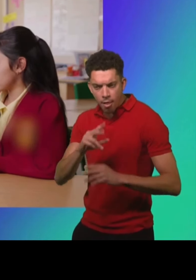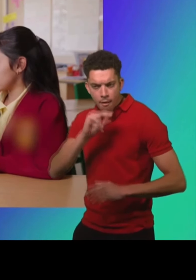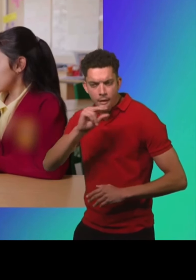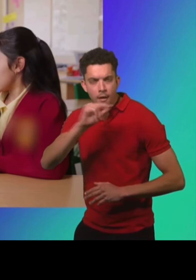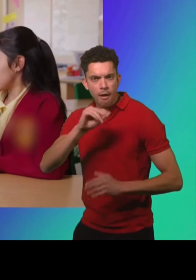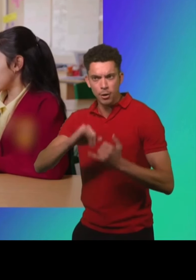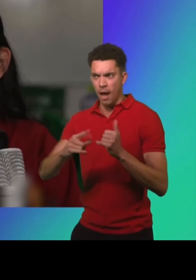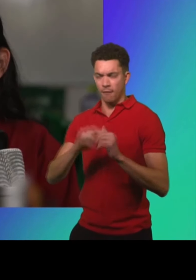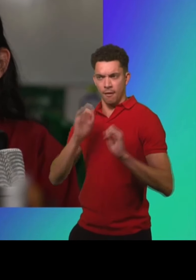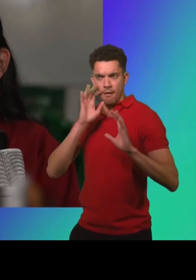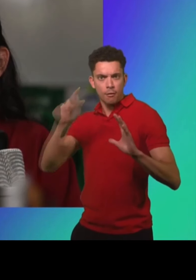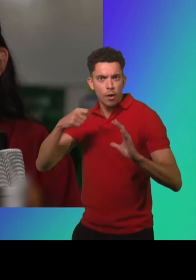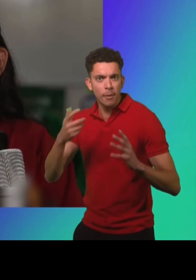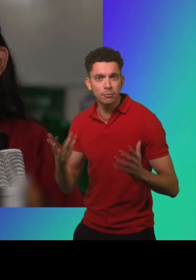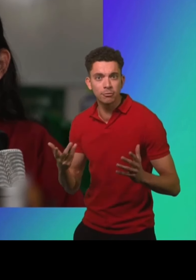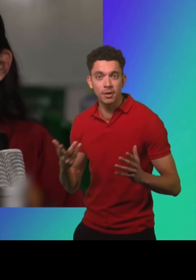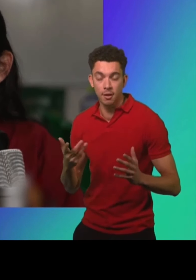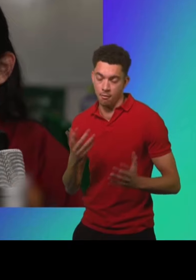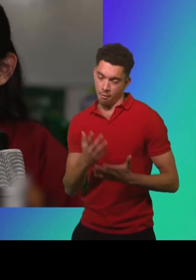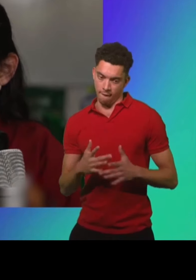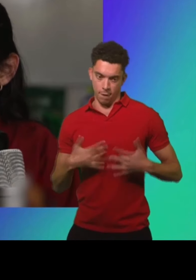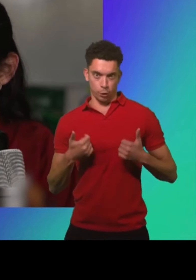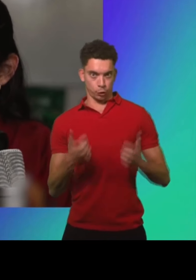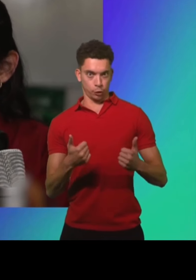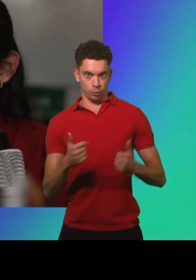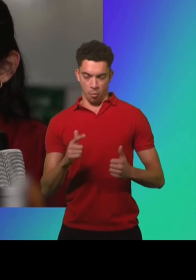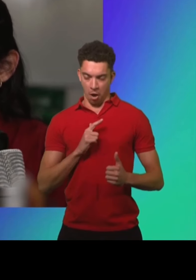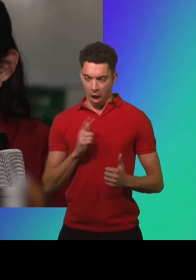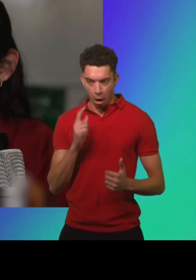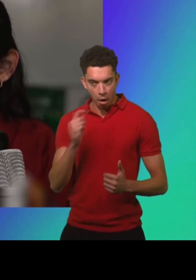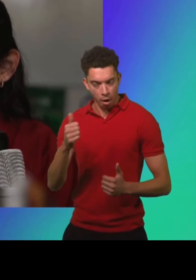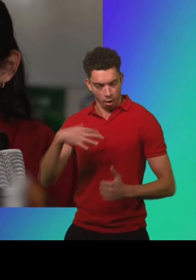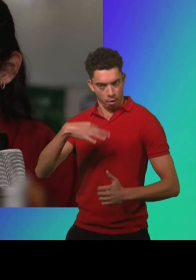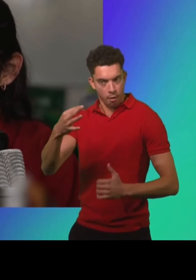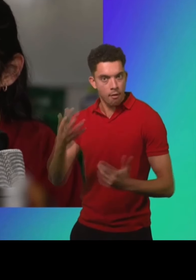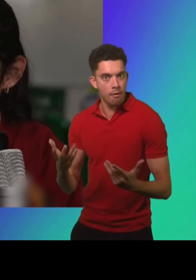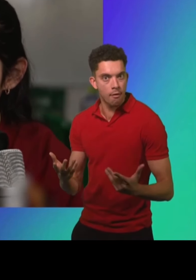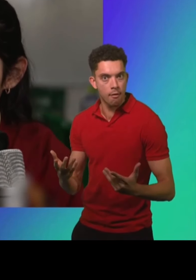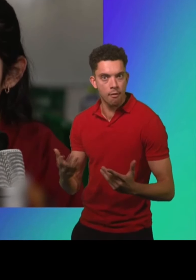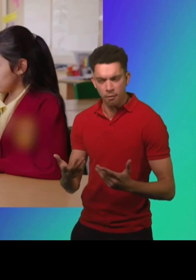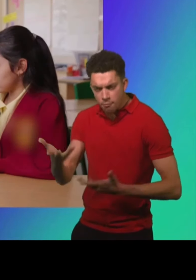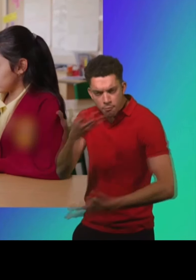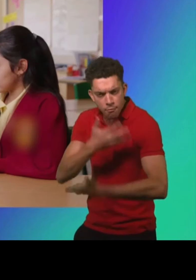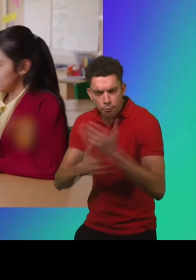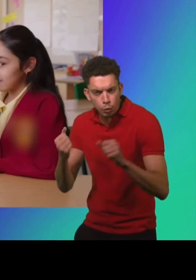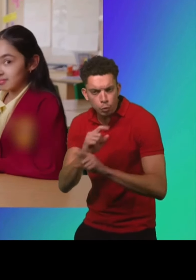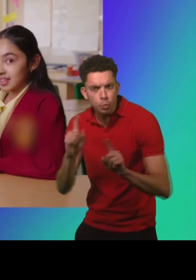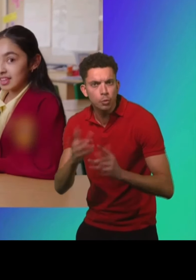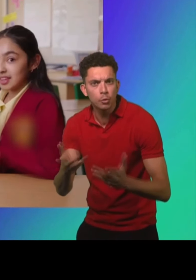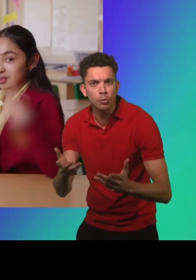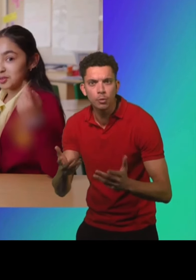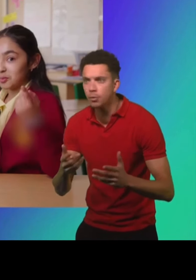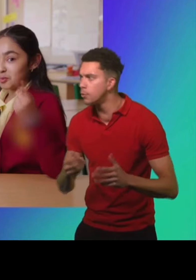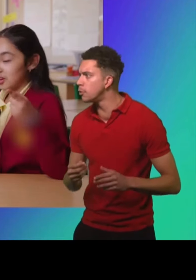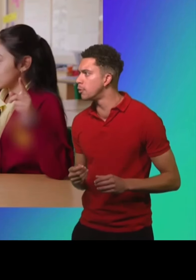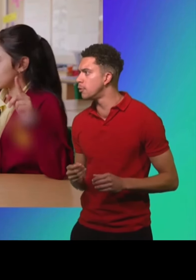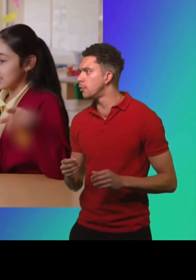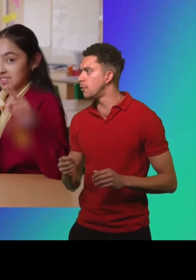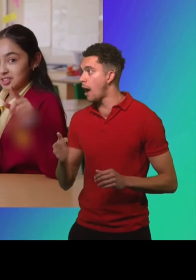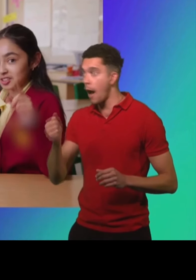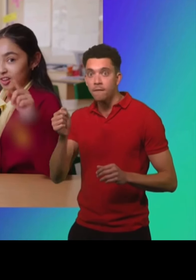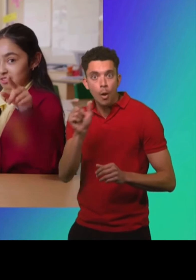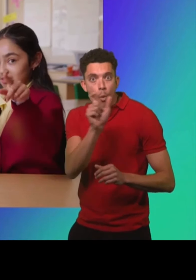documentaries? It felt good because not everybody gets to do it. What did you have to do? Can you talk me through it? There were some